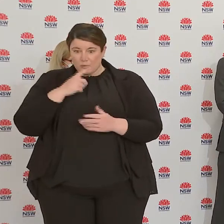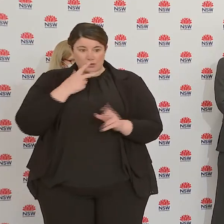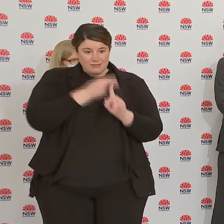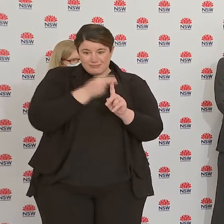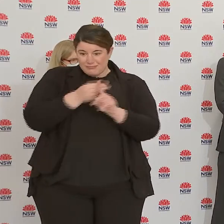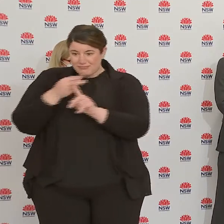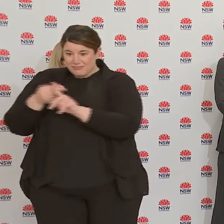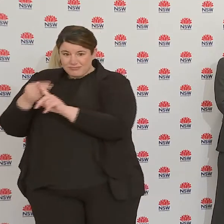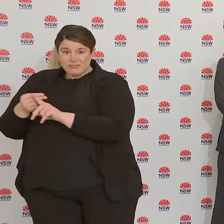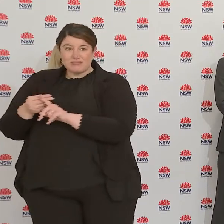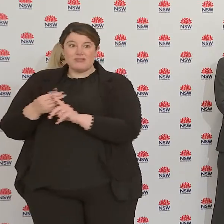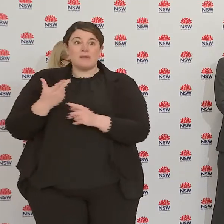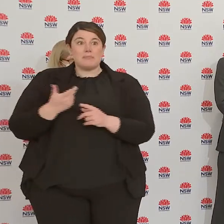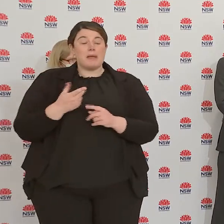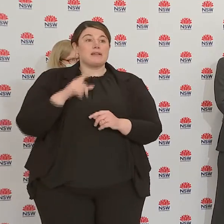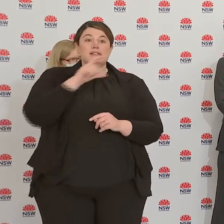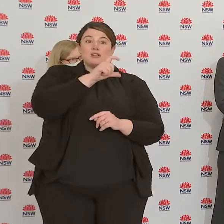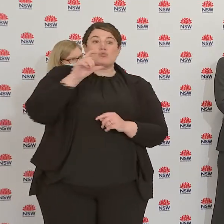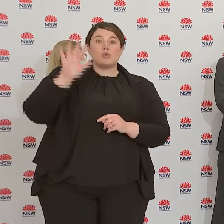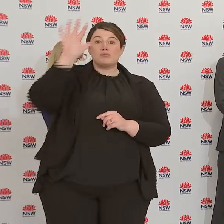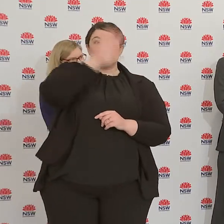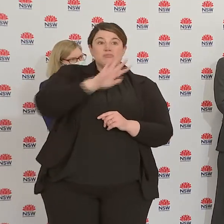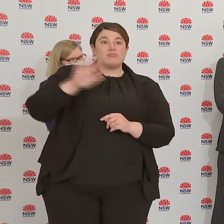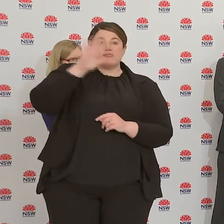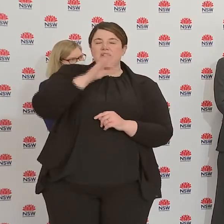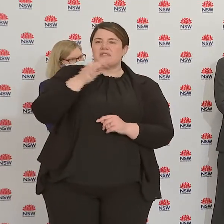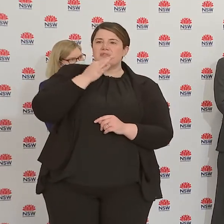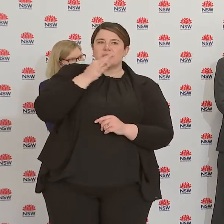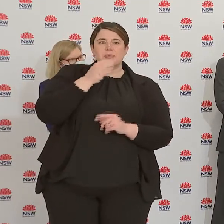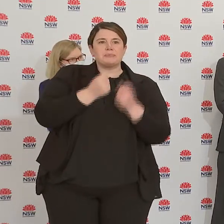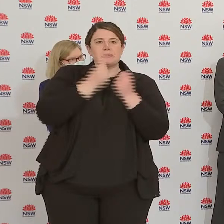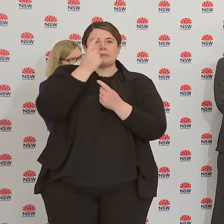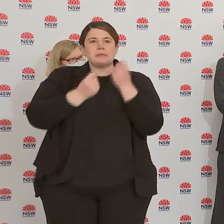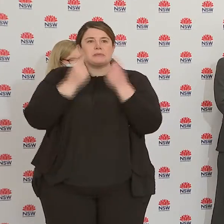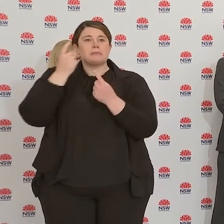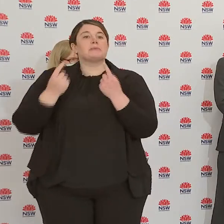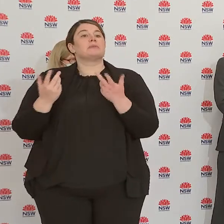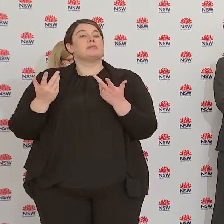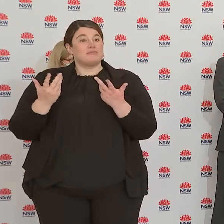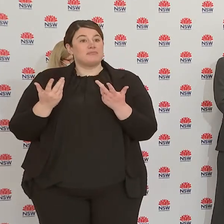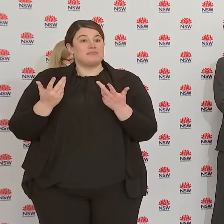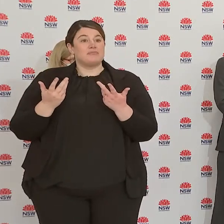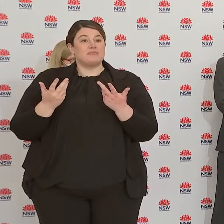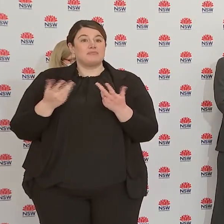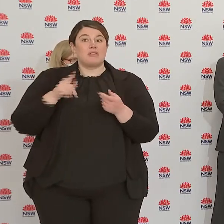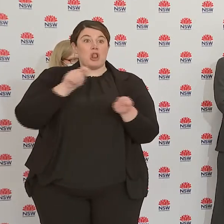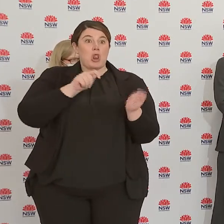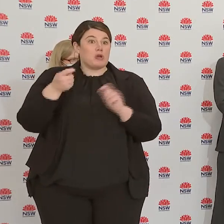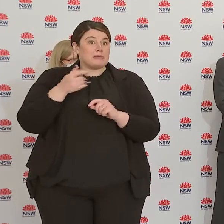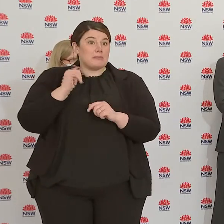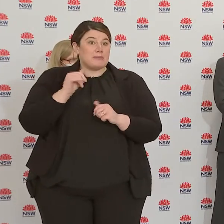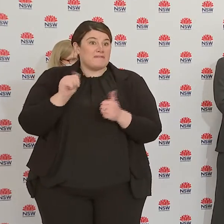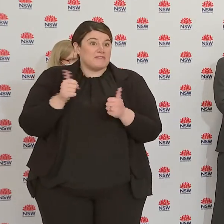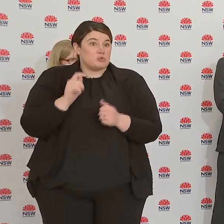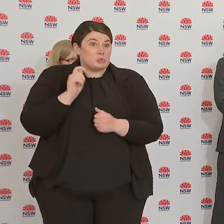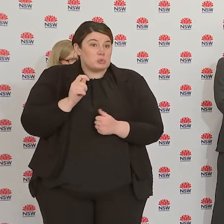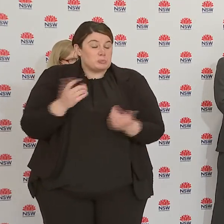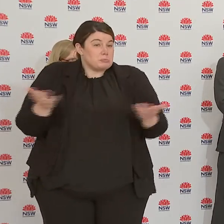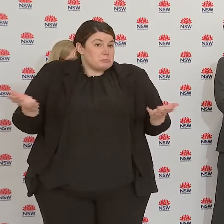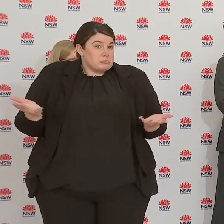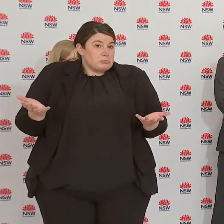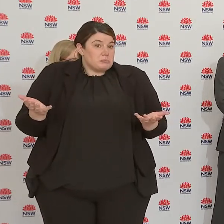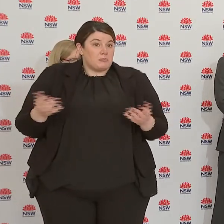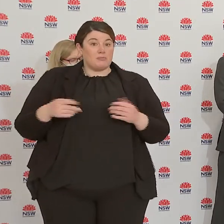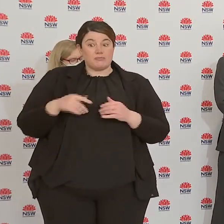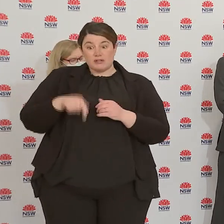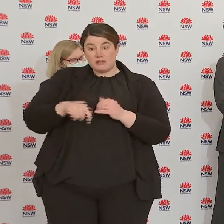seen low to zero rates of cases, there's a chance that obviously they can come out of lockdown sooner than others, and that is